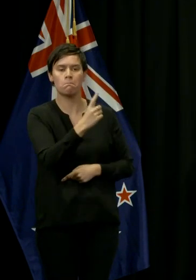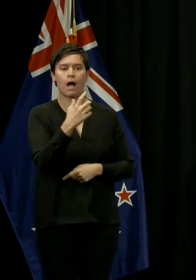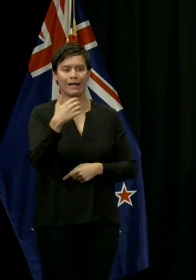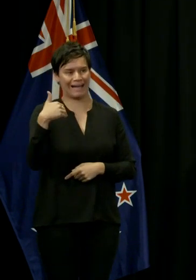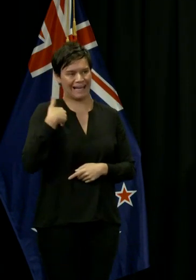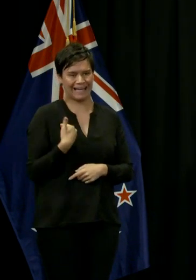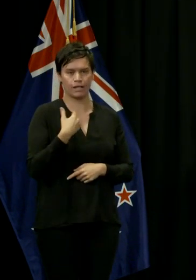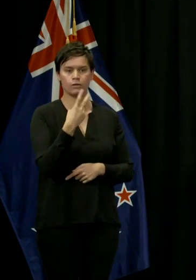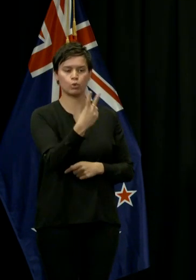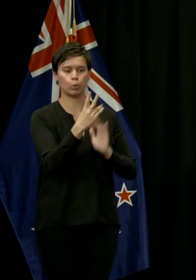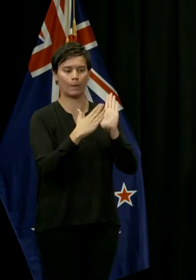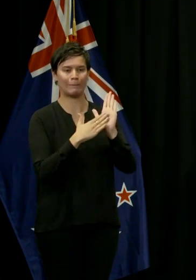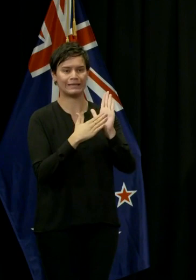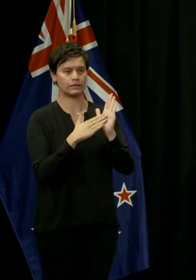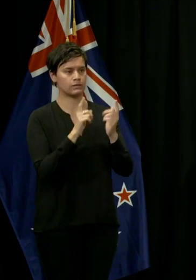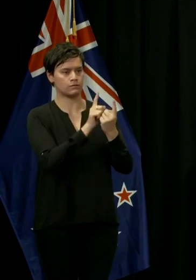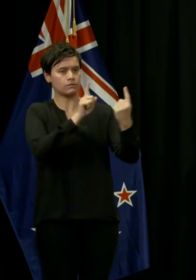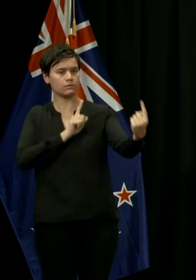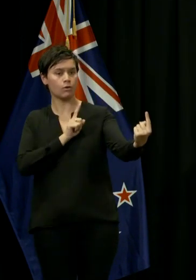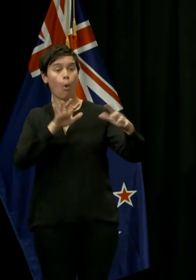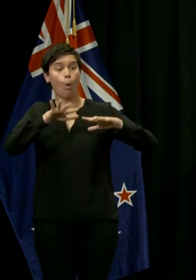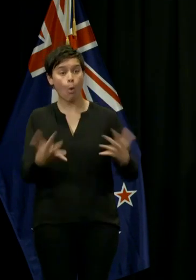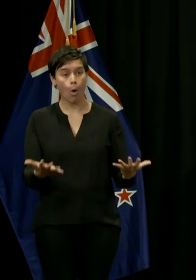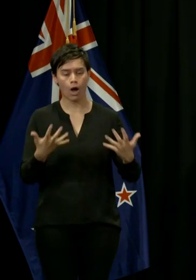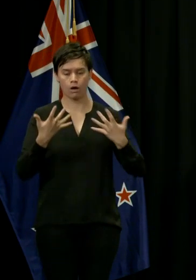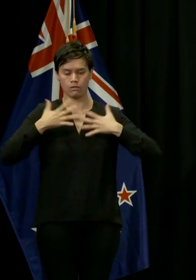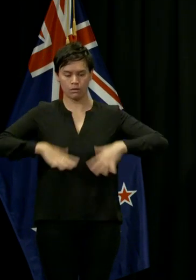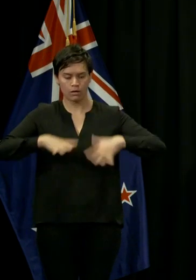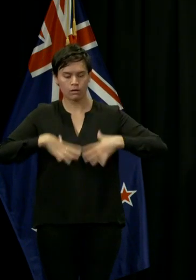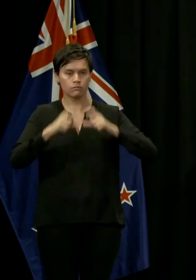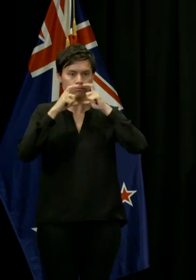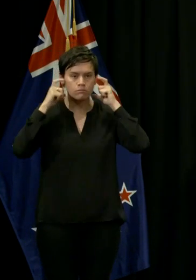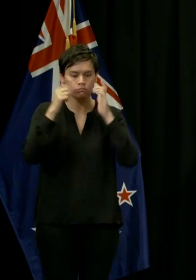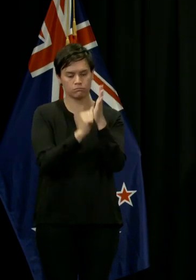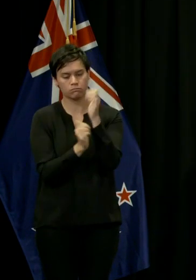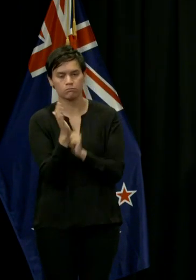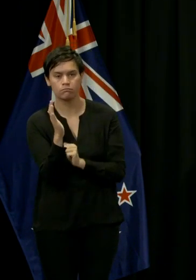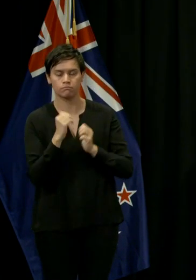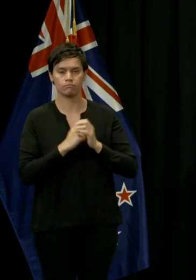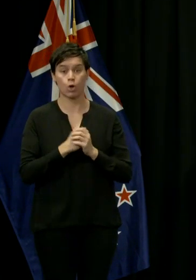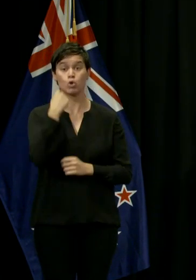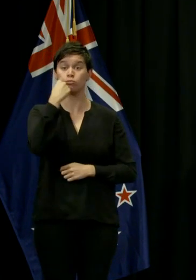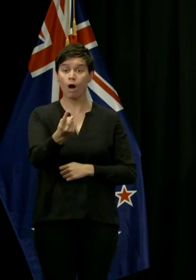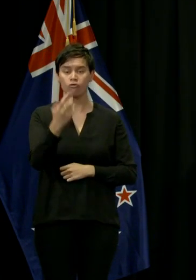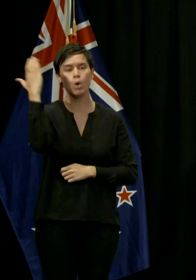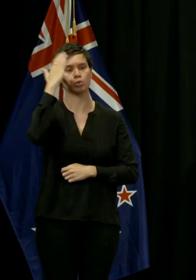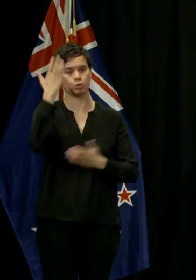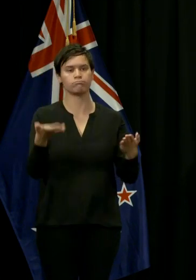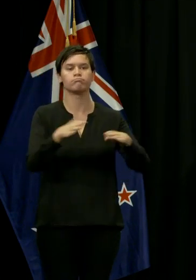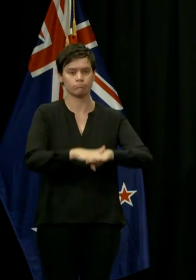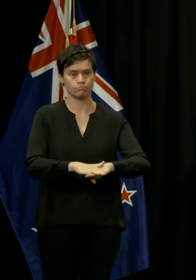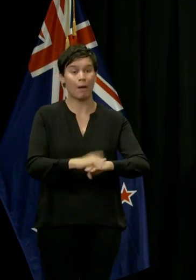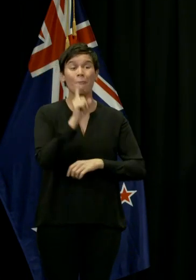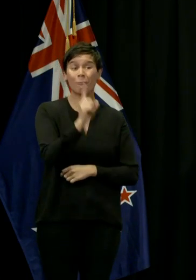personal protective equipment. Schools will be closed from tomorrow, except to the children